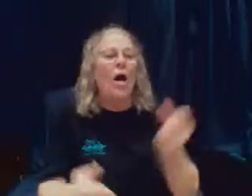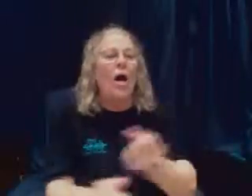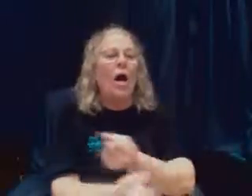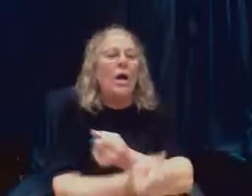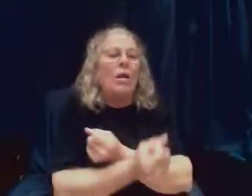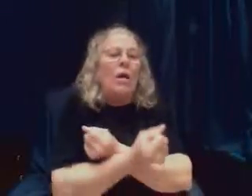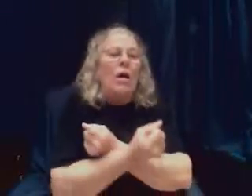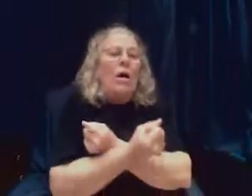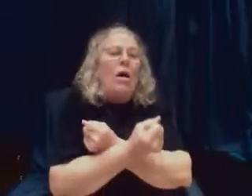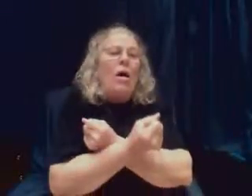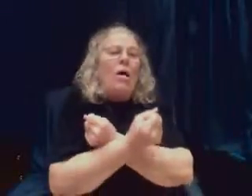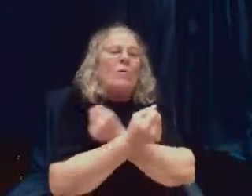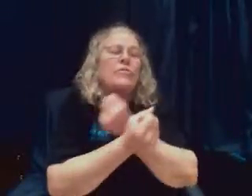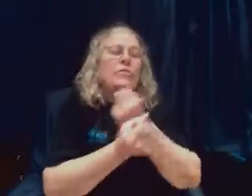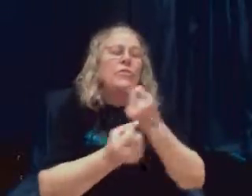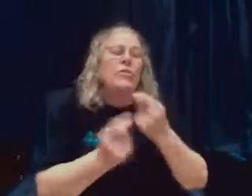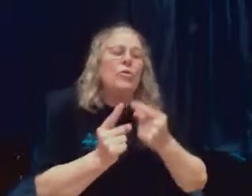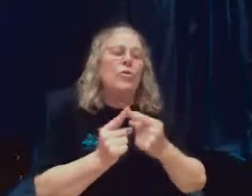thy love to